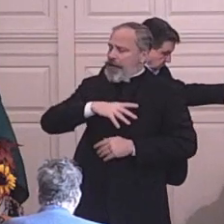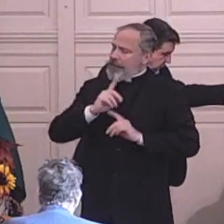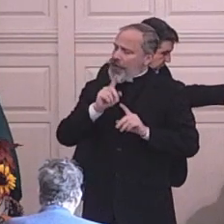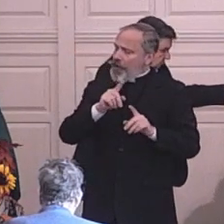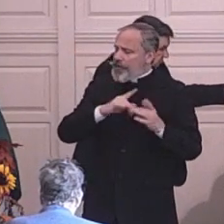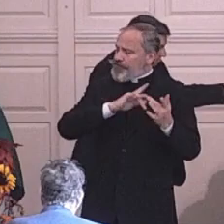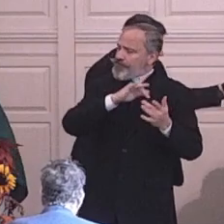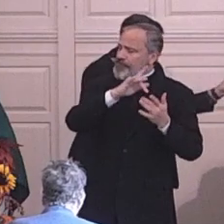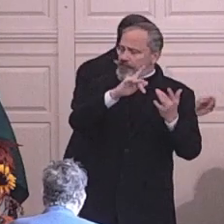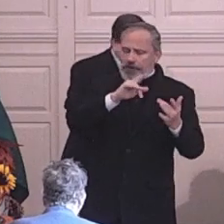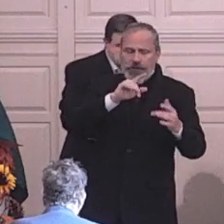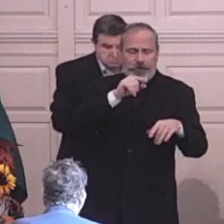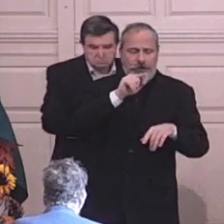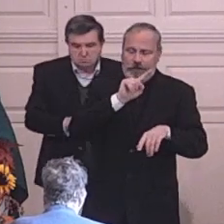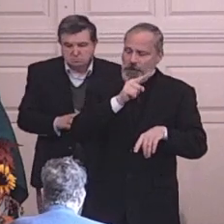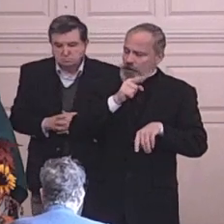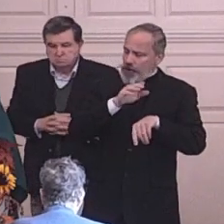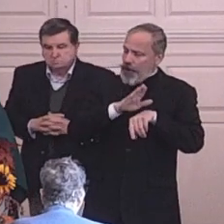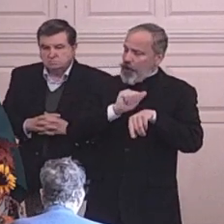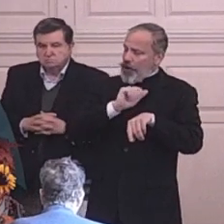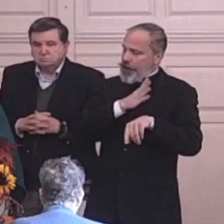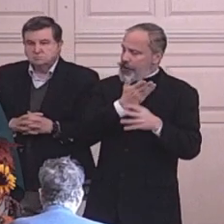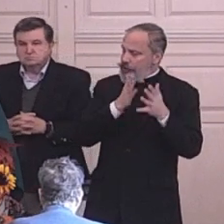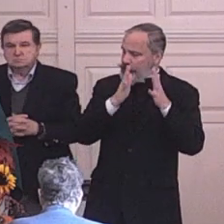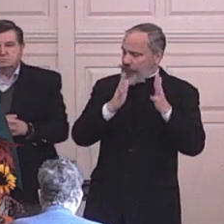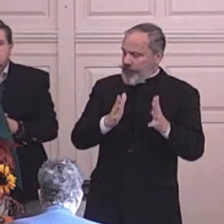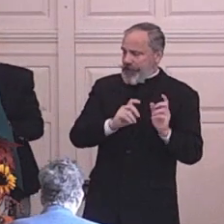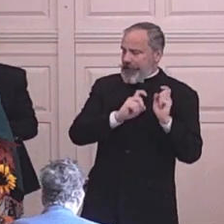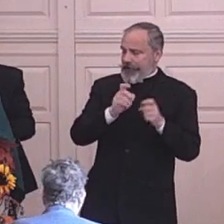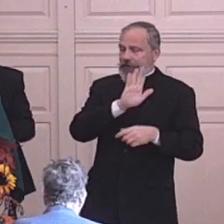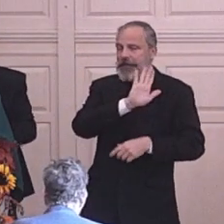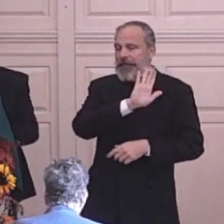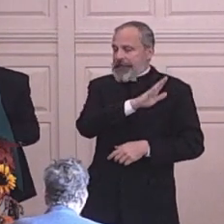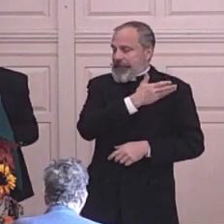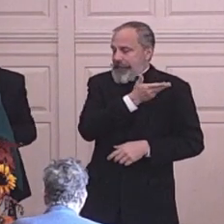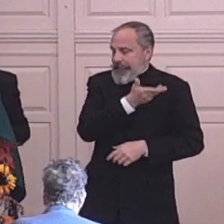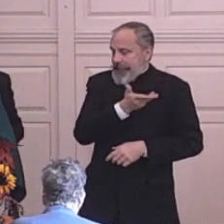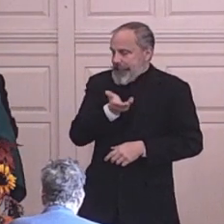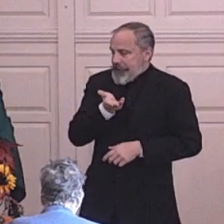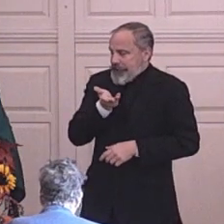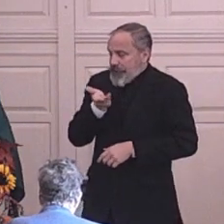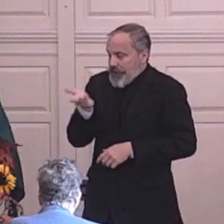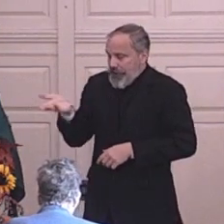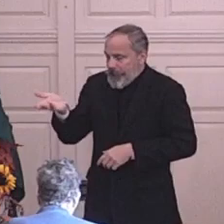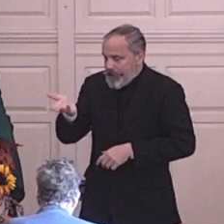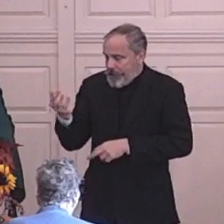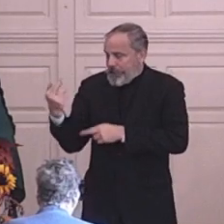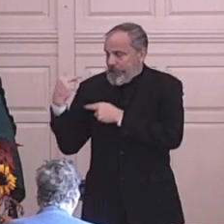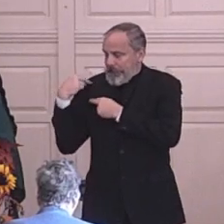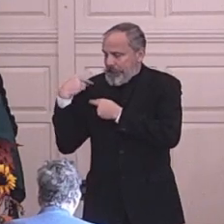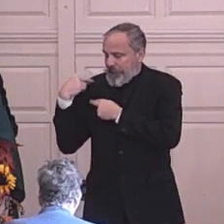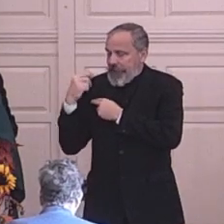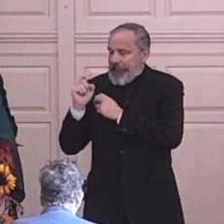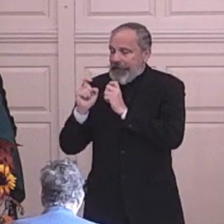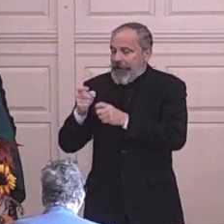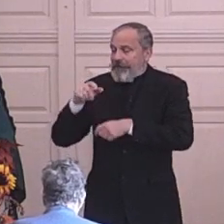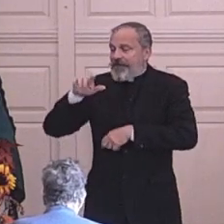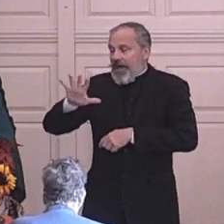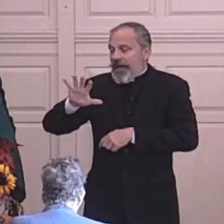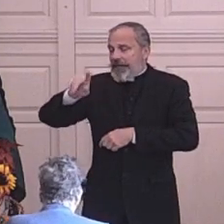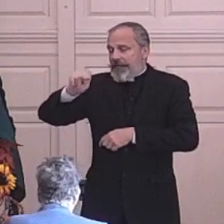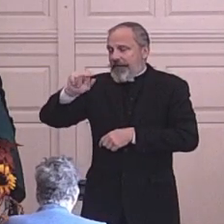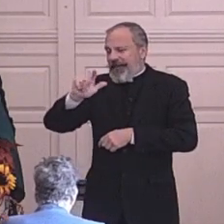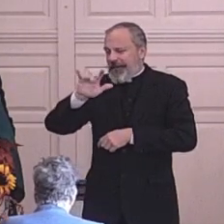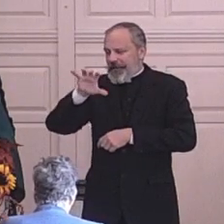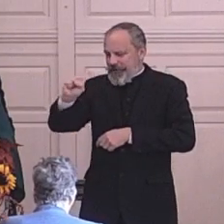his servants and entrusted his possessions to them. To one he gave 5 talents,